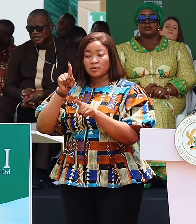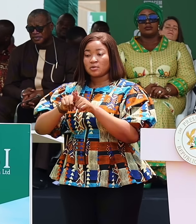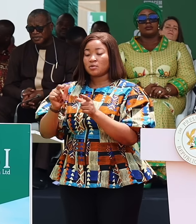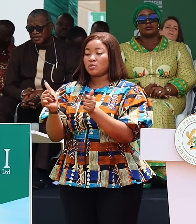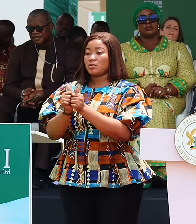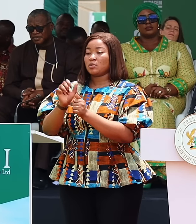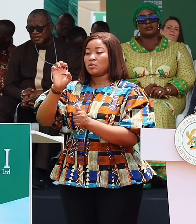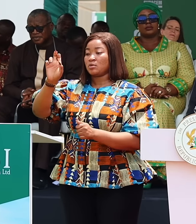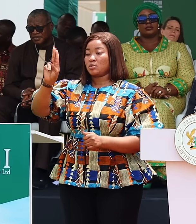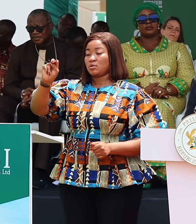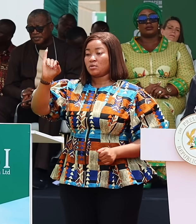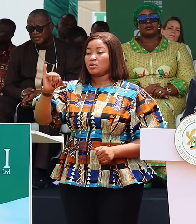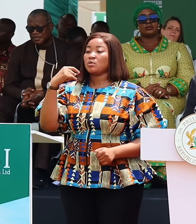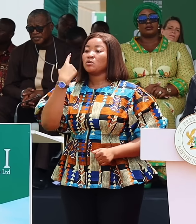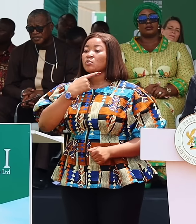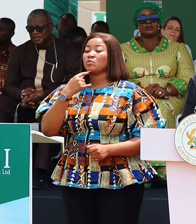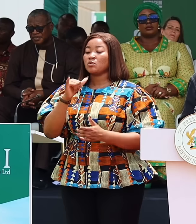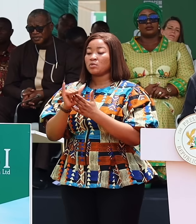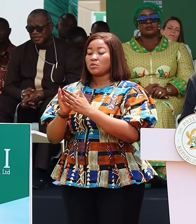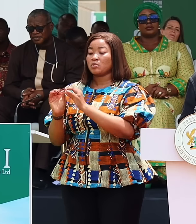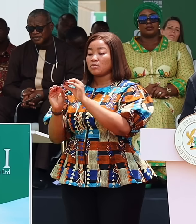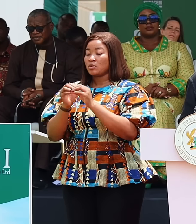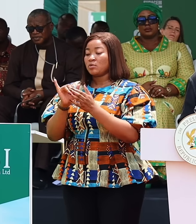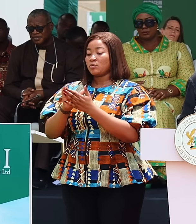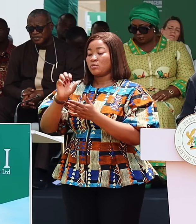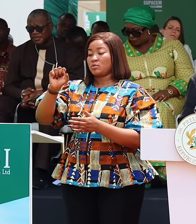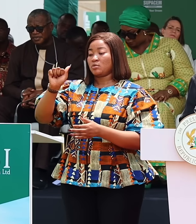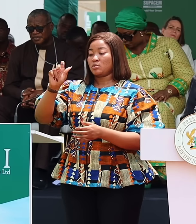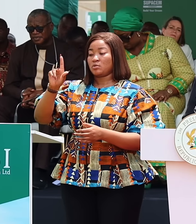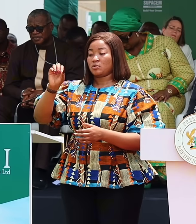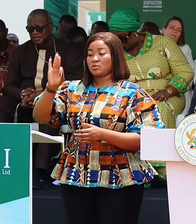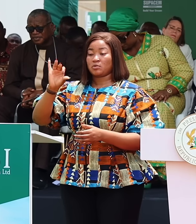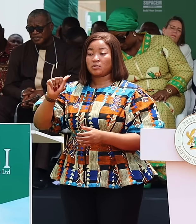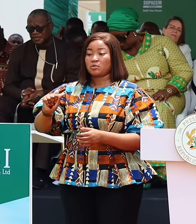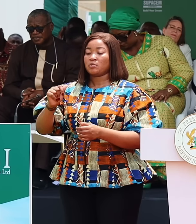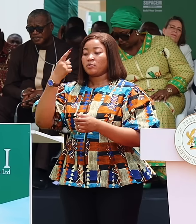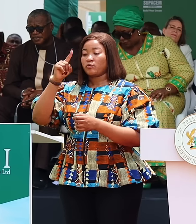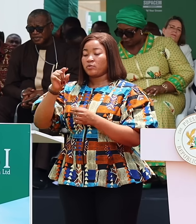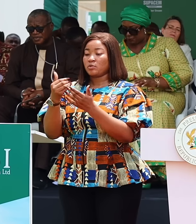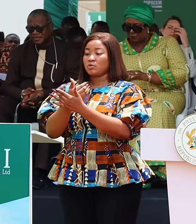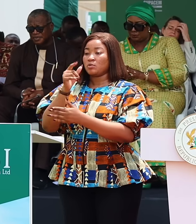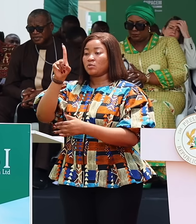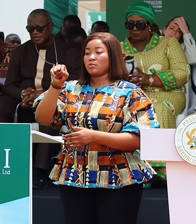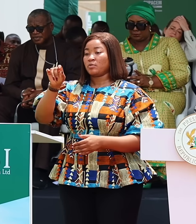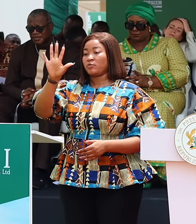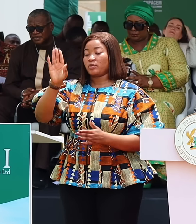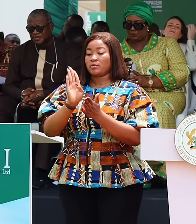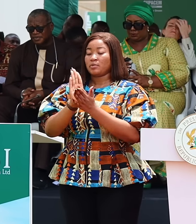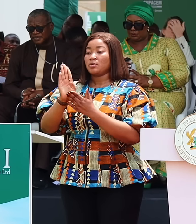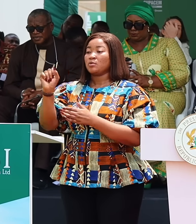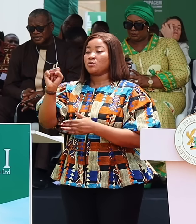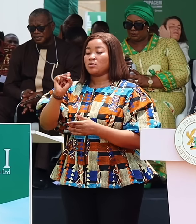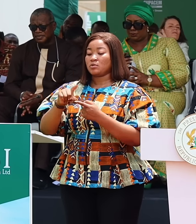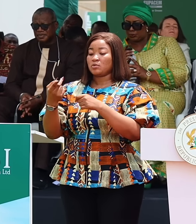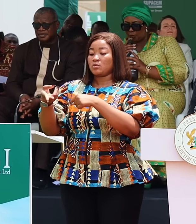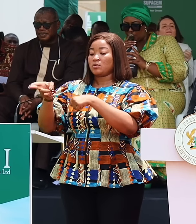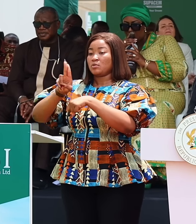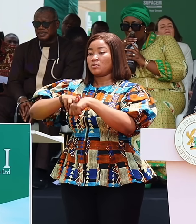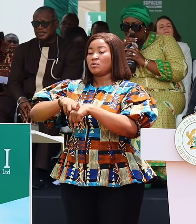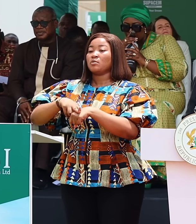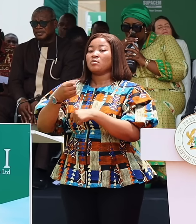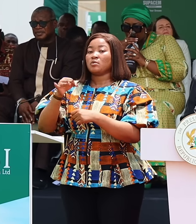with ENI, who are operators of the Sankofa field, for a fresh investment of $1.5 billion to increase the amount